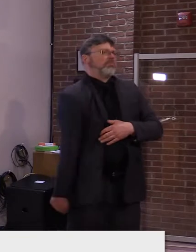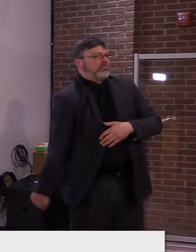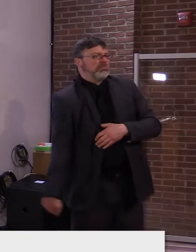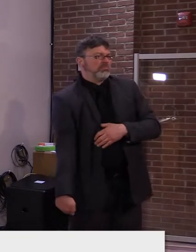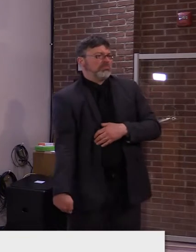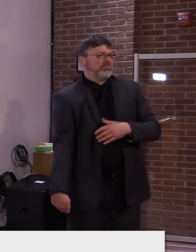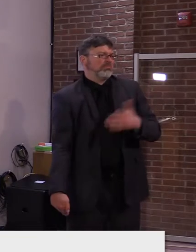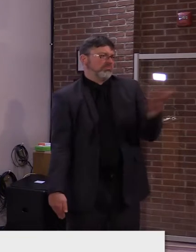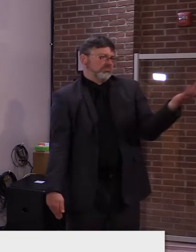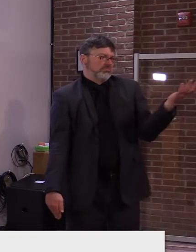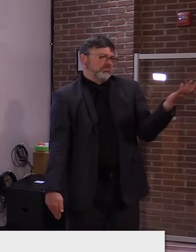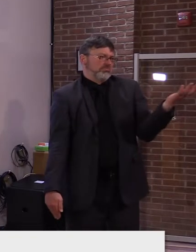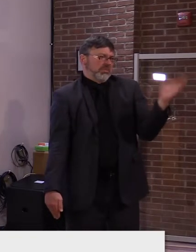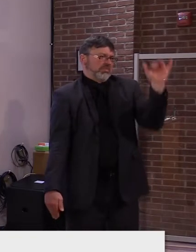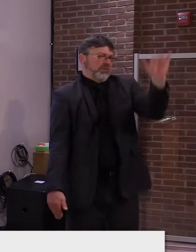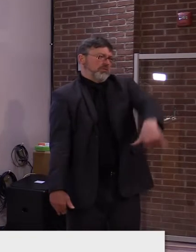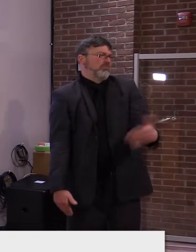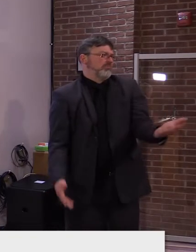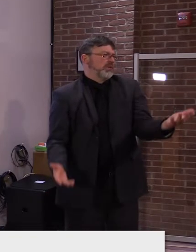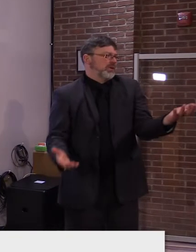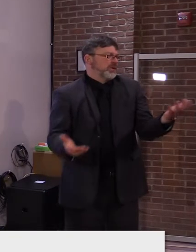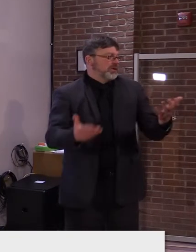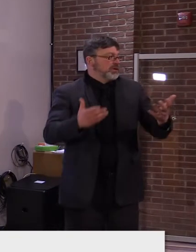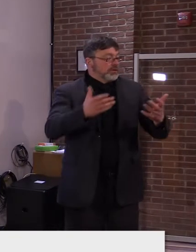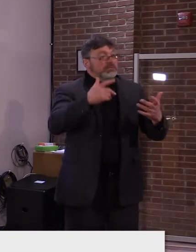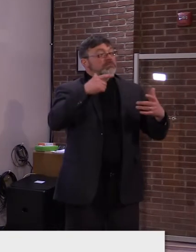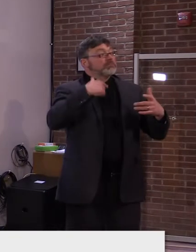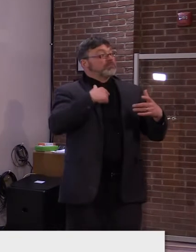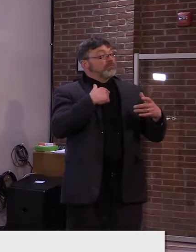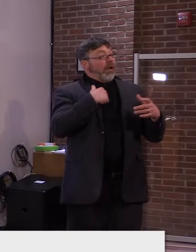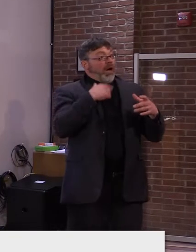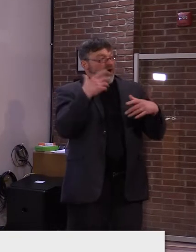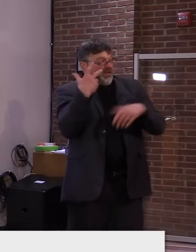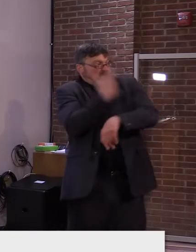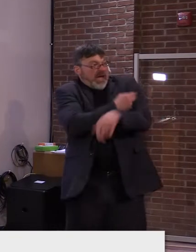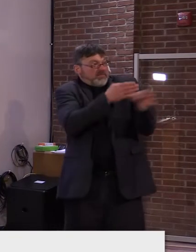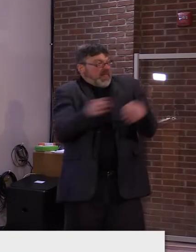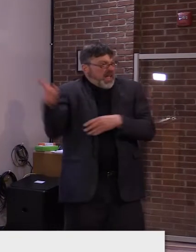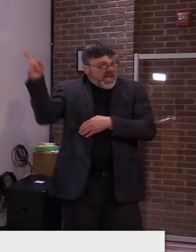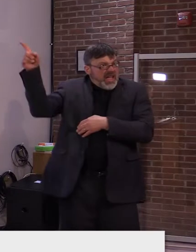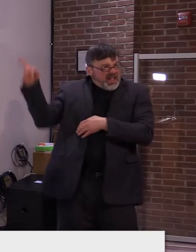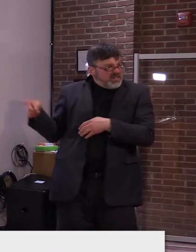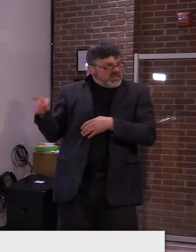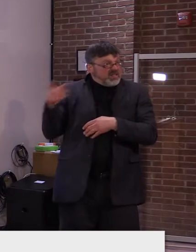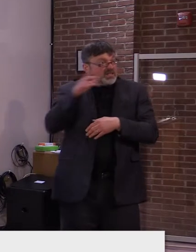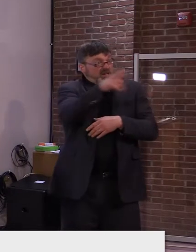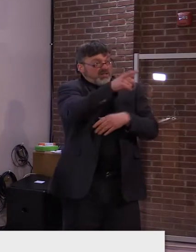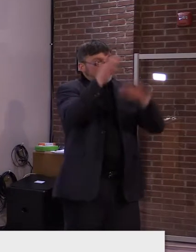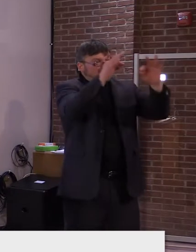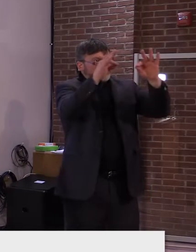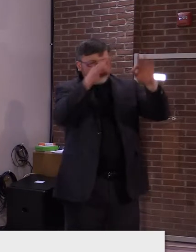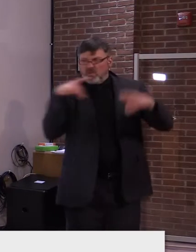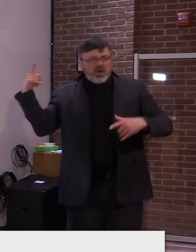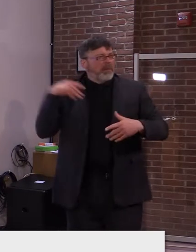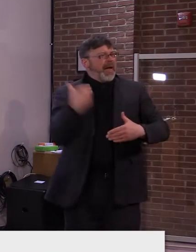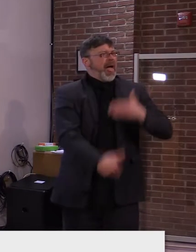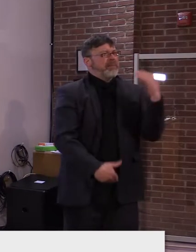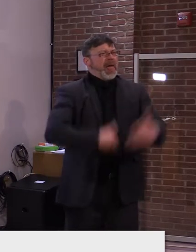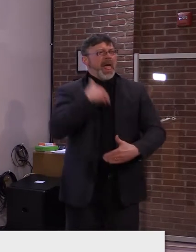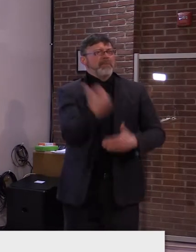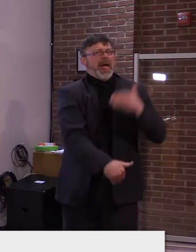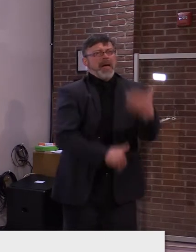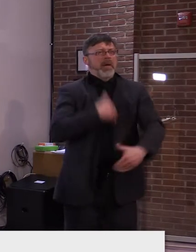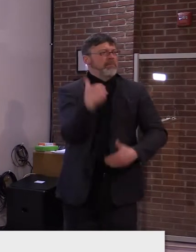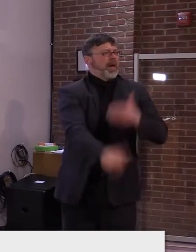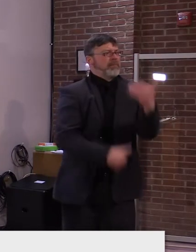vaccination plan that we're releasing today is a result of that effort that Vermonters have put forward. We should be back to normal